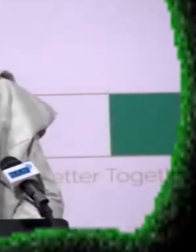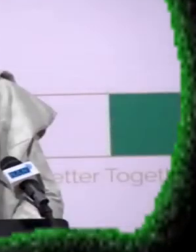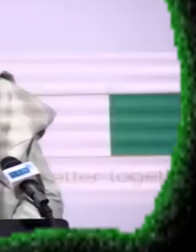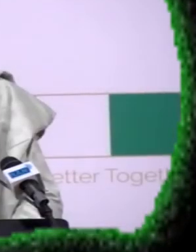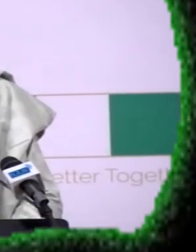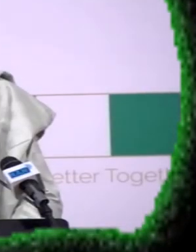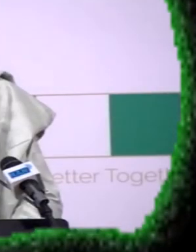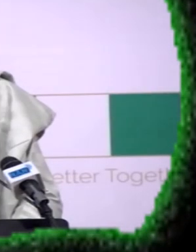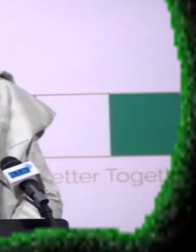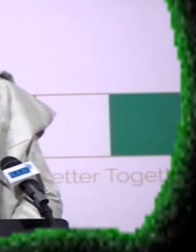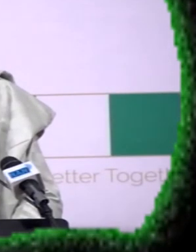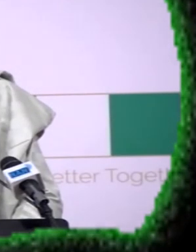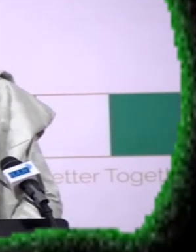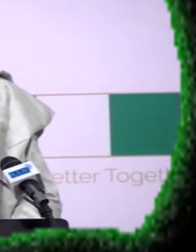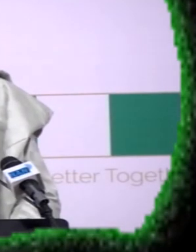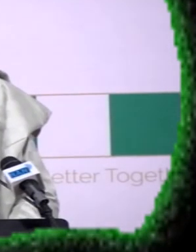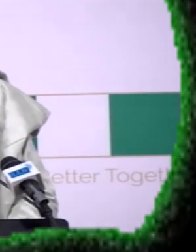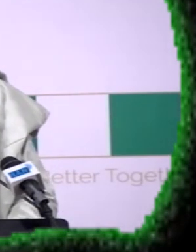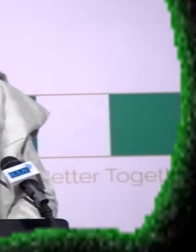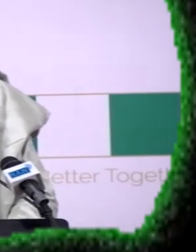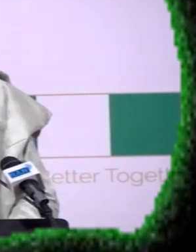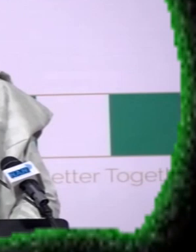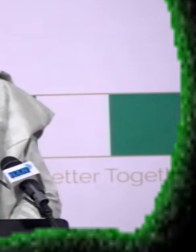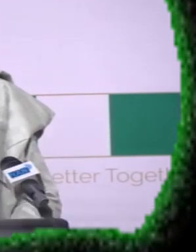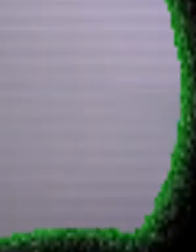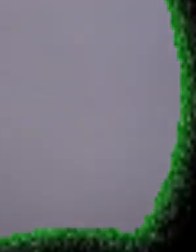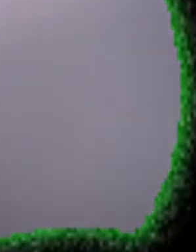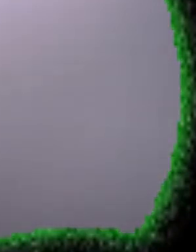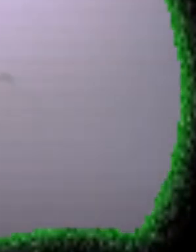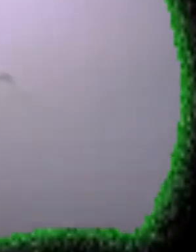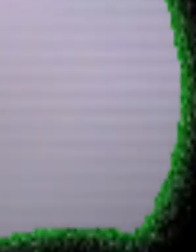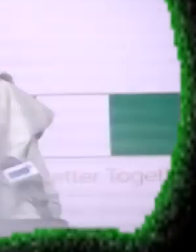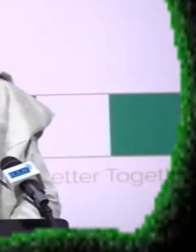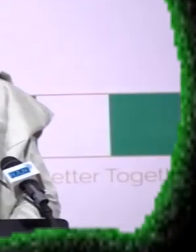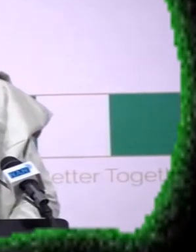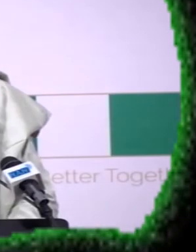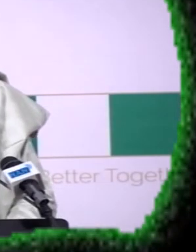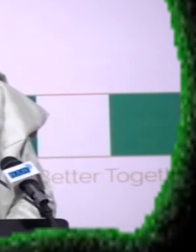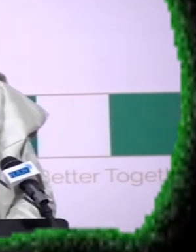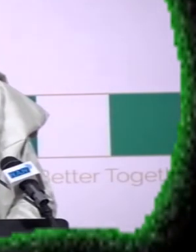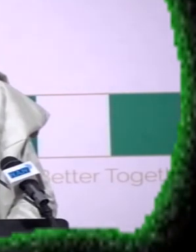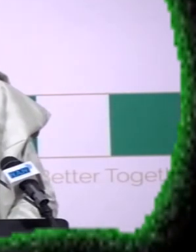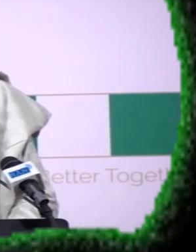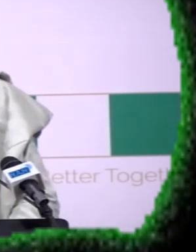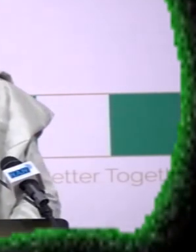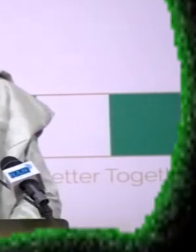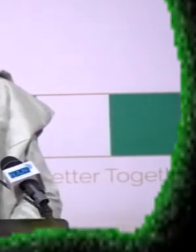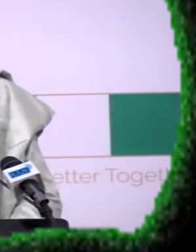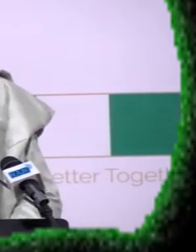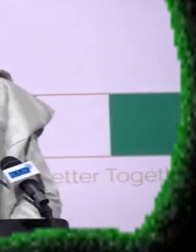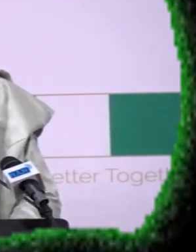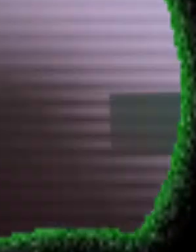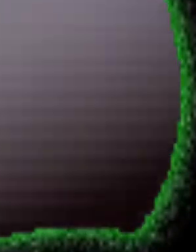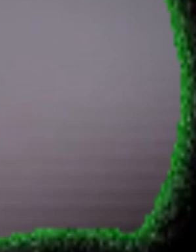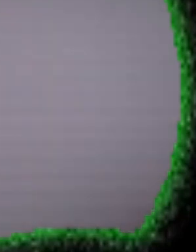our father, the Amirul Mu'minin, His Eminence the Sultan of Sokoto, and the